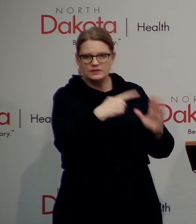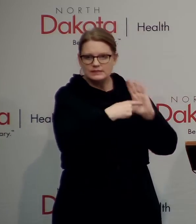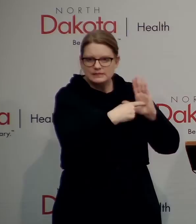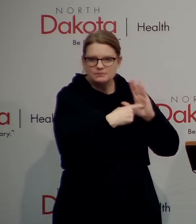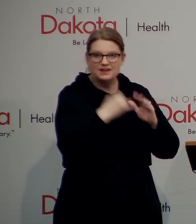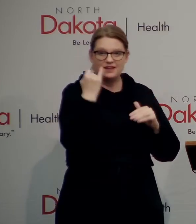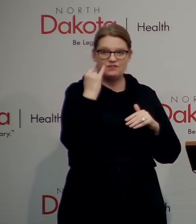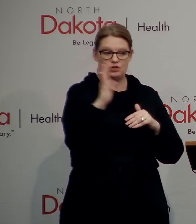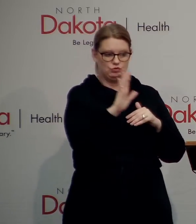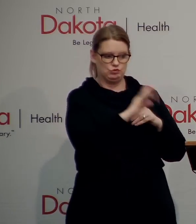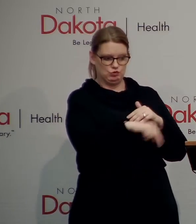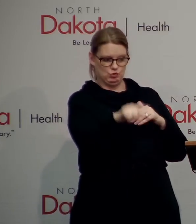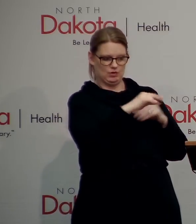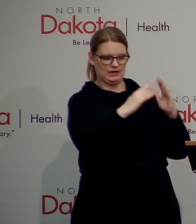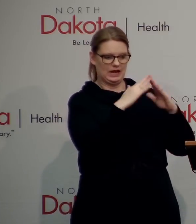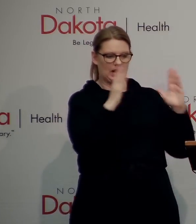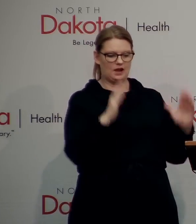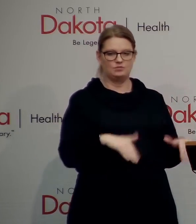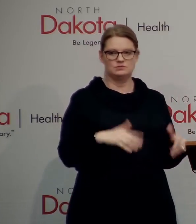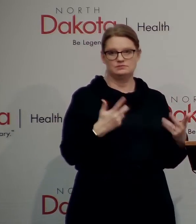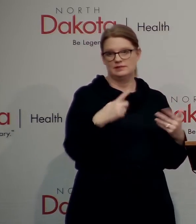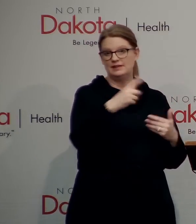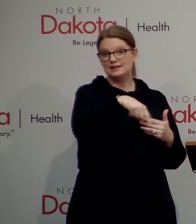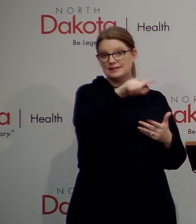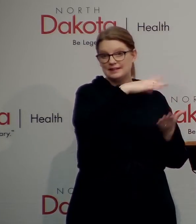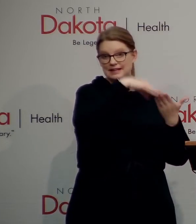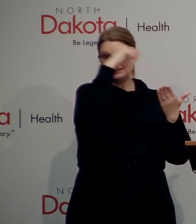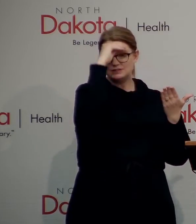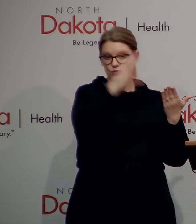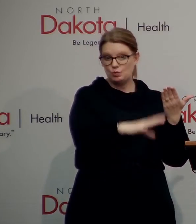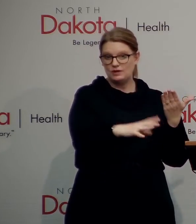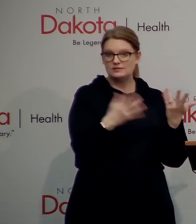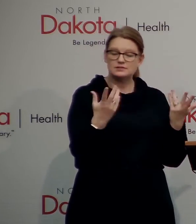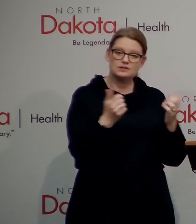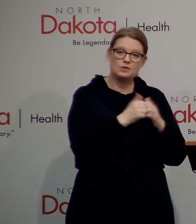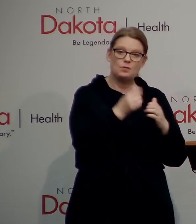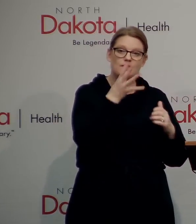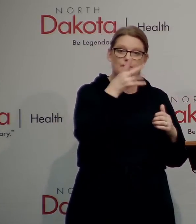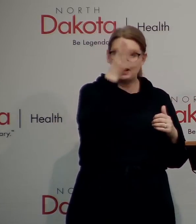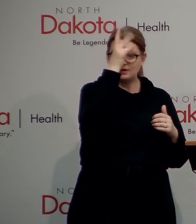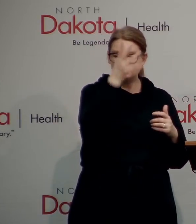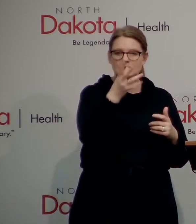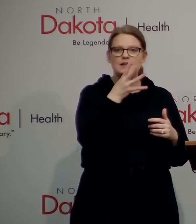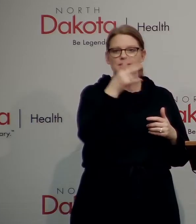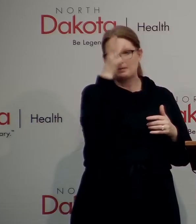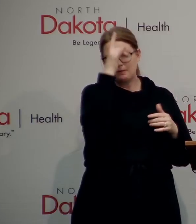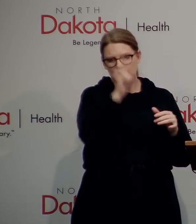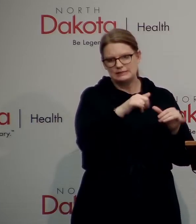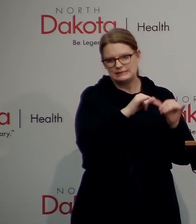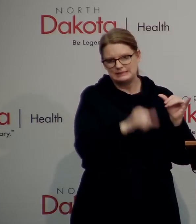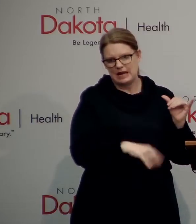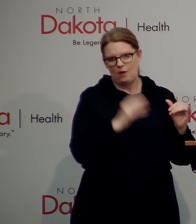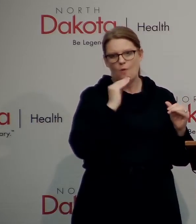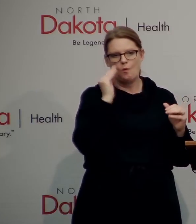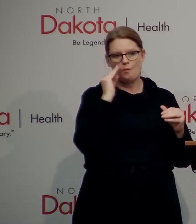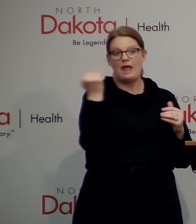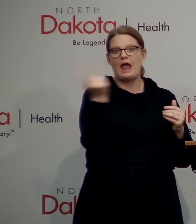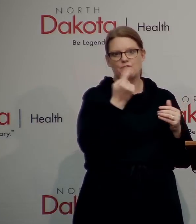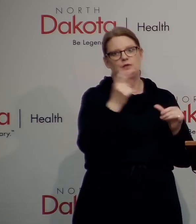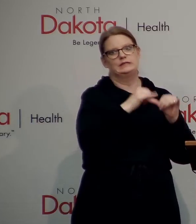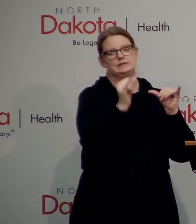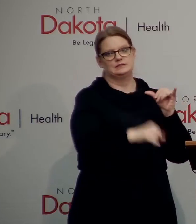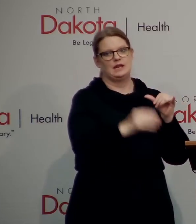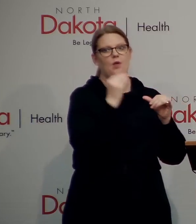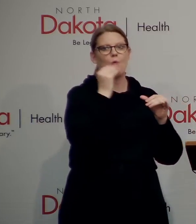in a household, probably these students are this way with their parents. The parents have to stay home. That